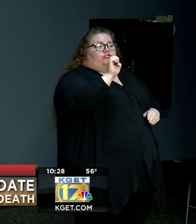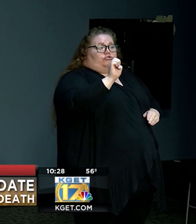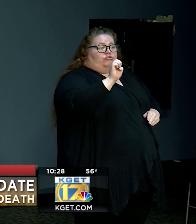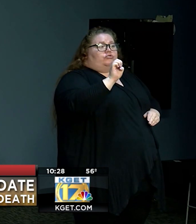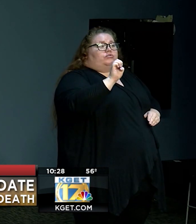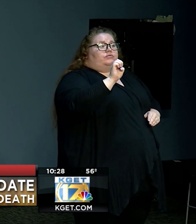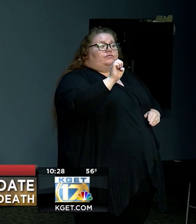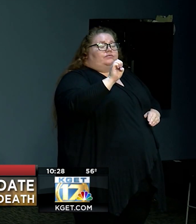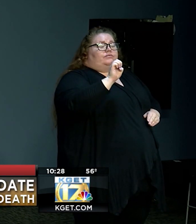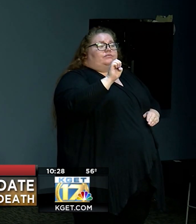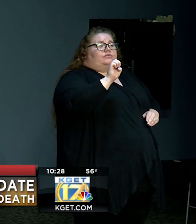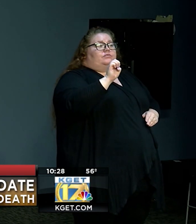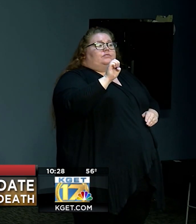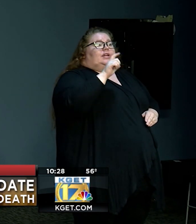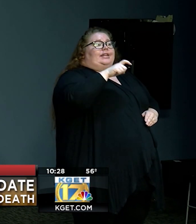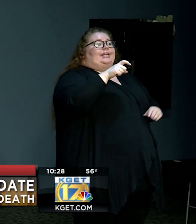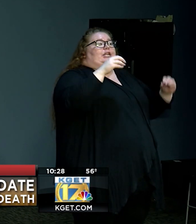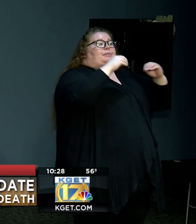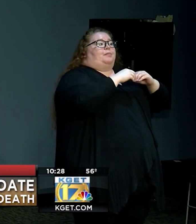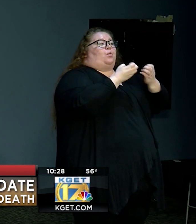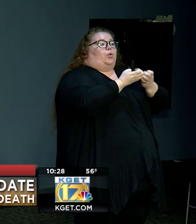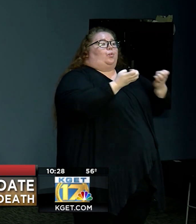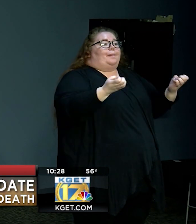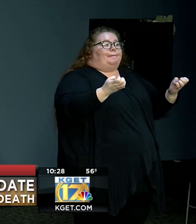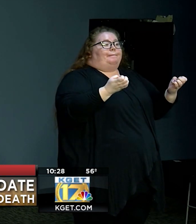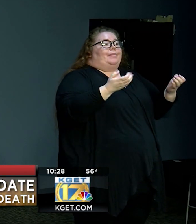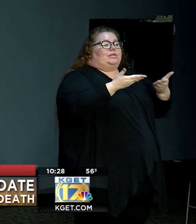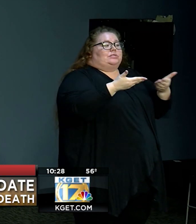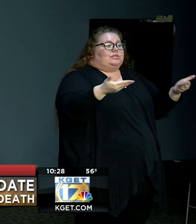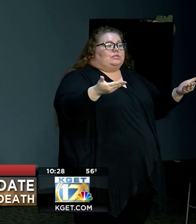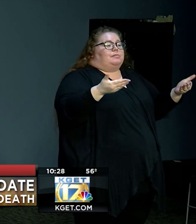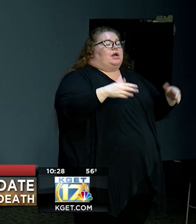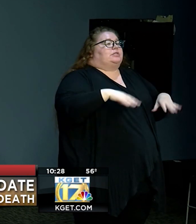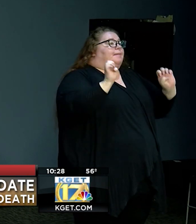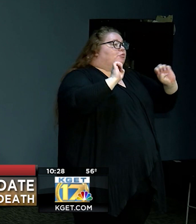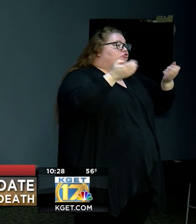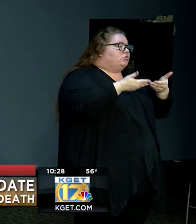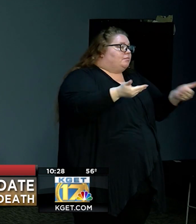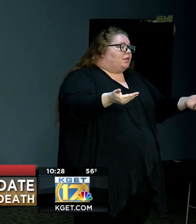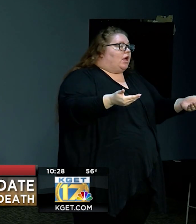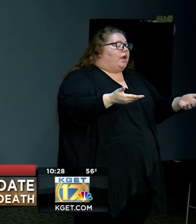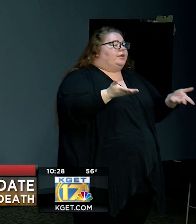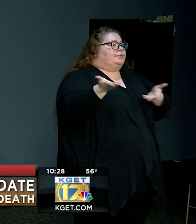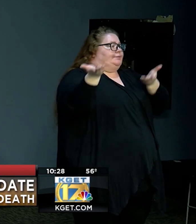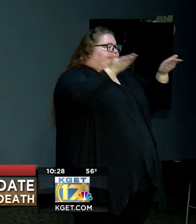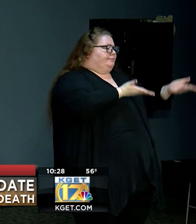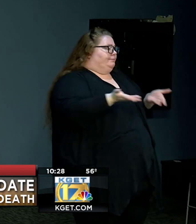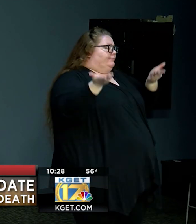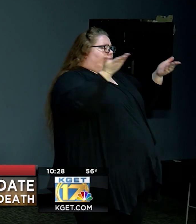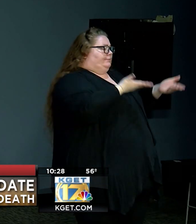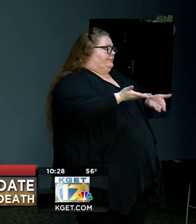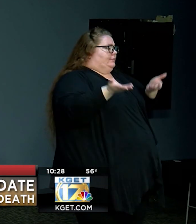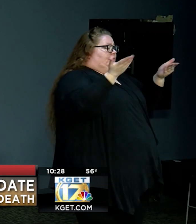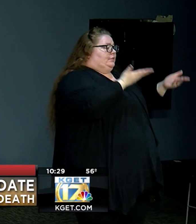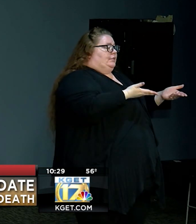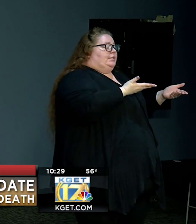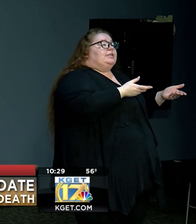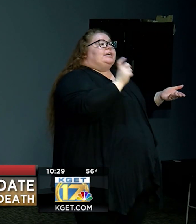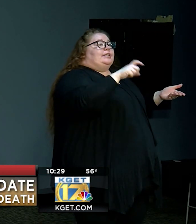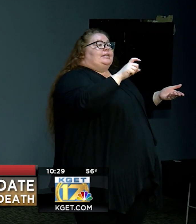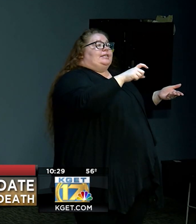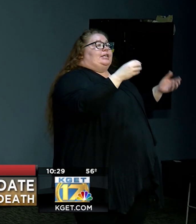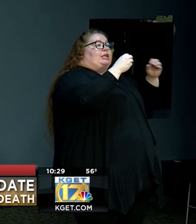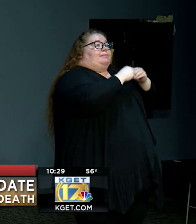more equipment and supplies, emergency supplies brought in, whether it's giving them a